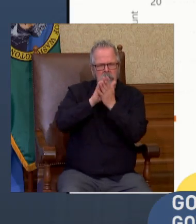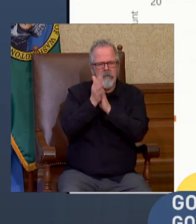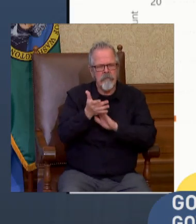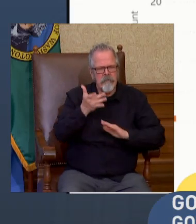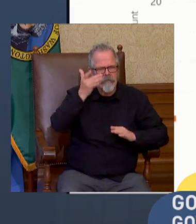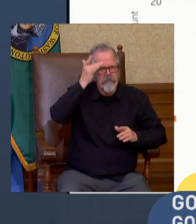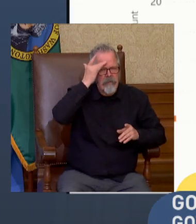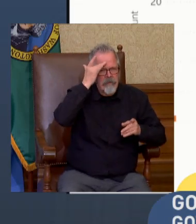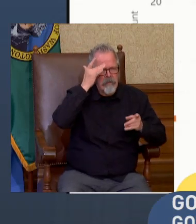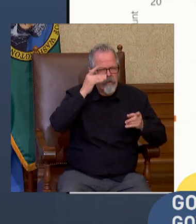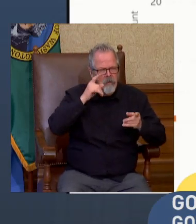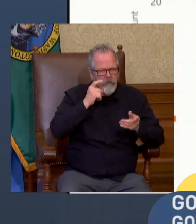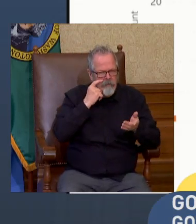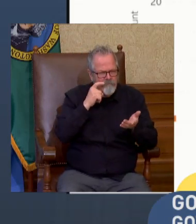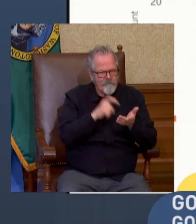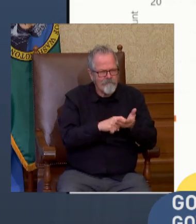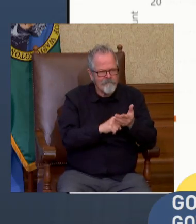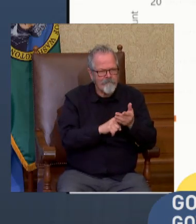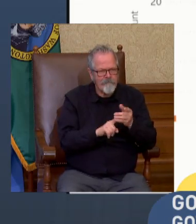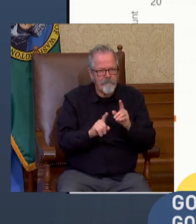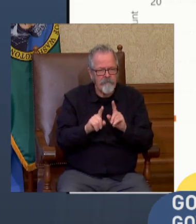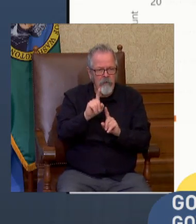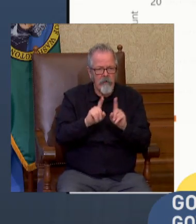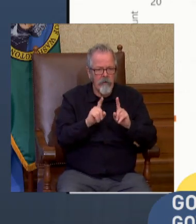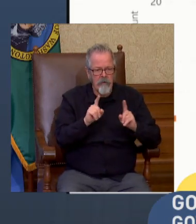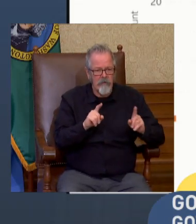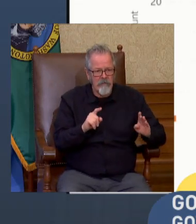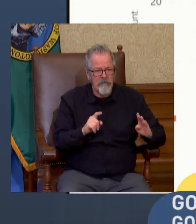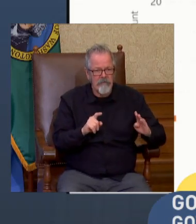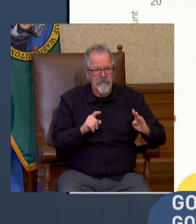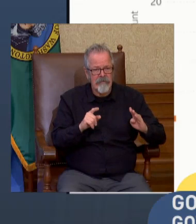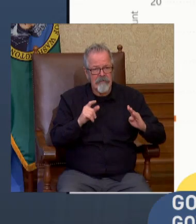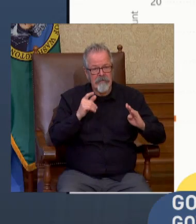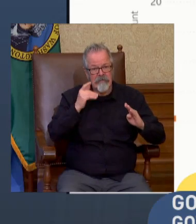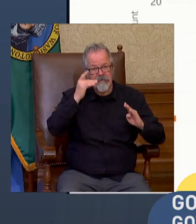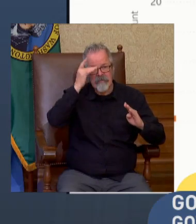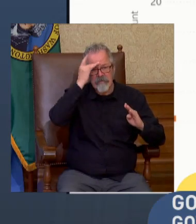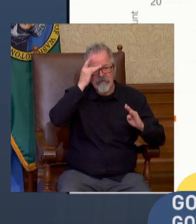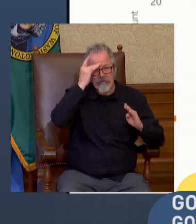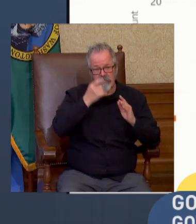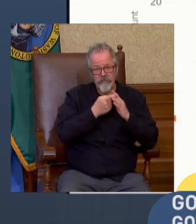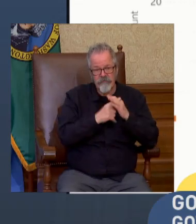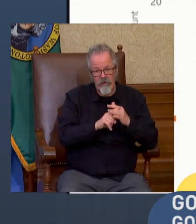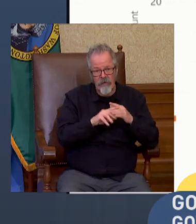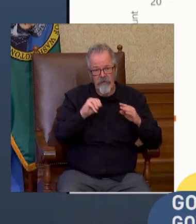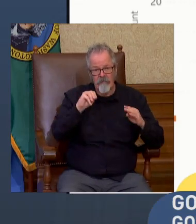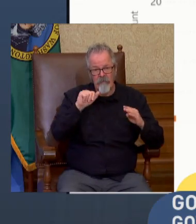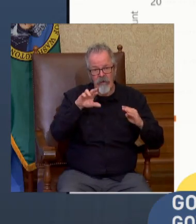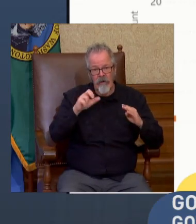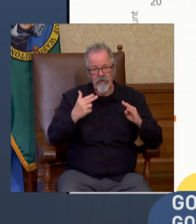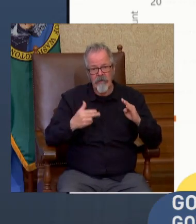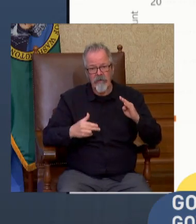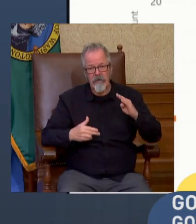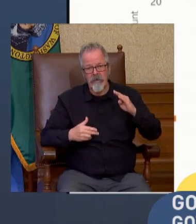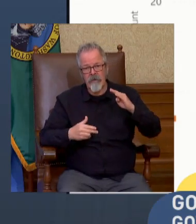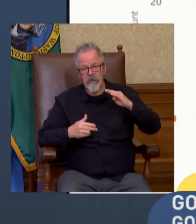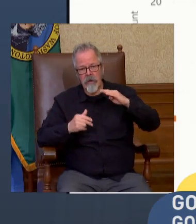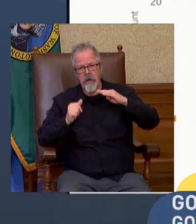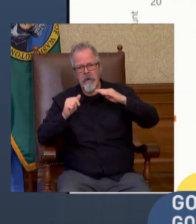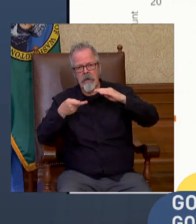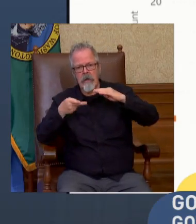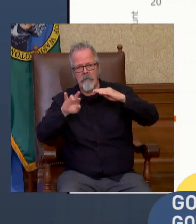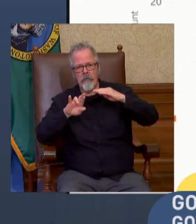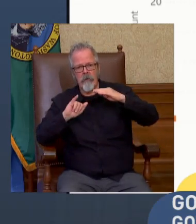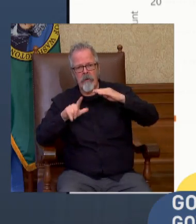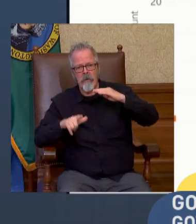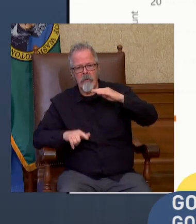generalized peak, and has come down during the April period. But we are still not at the level where we can be confident that